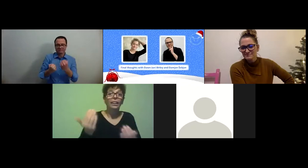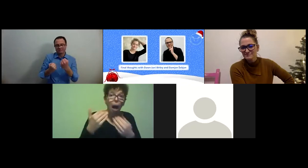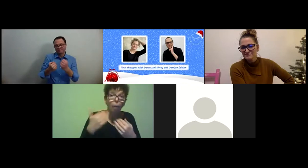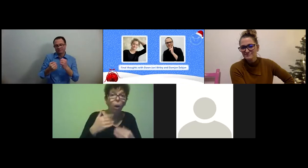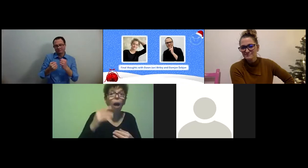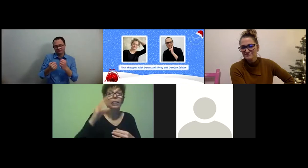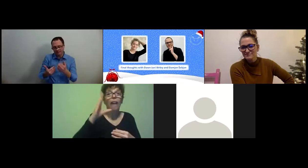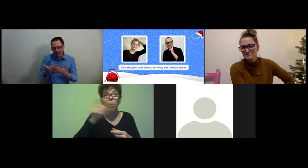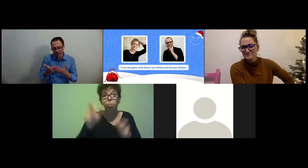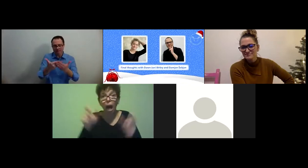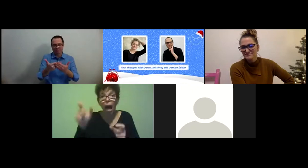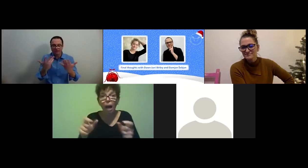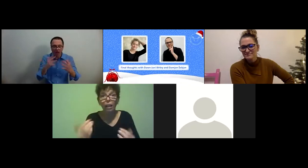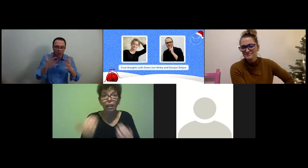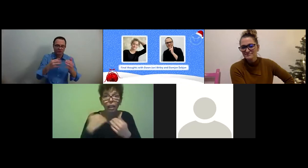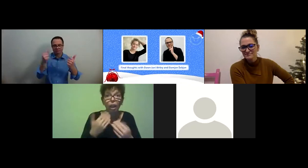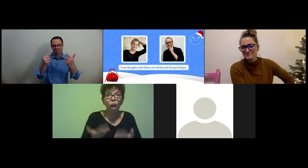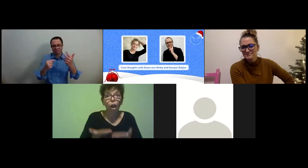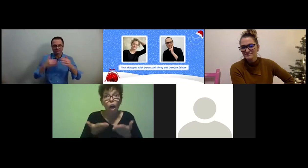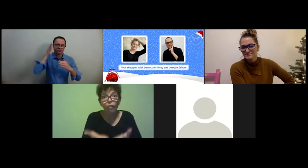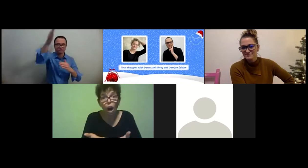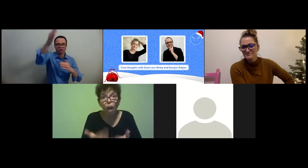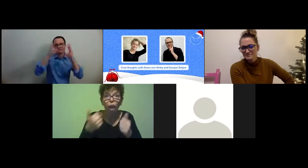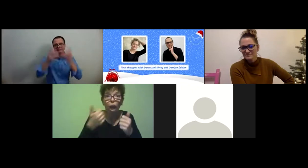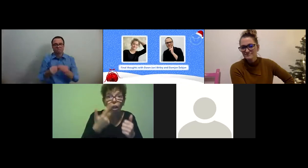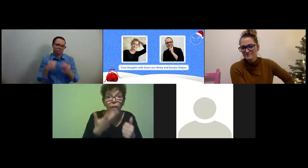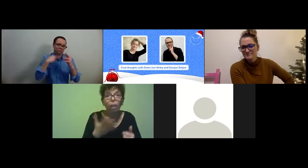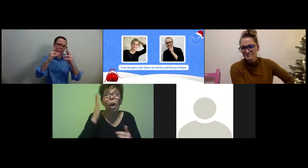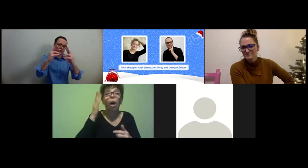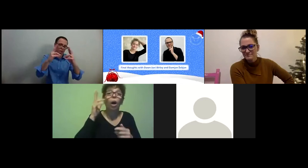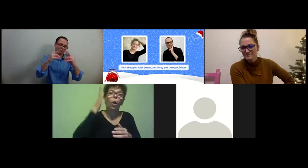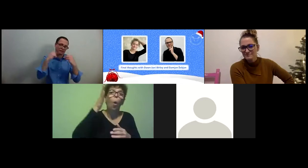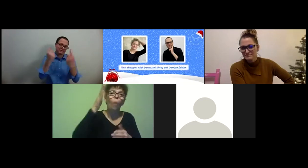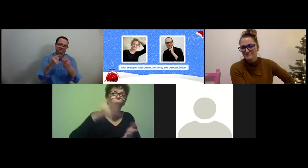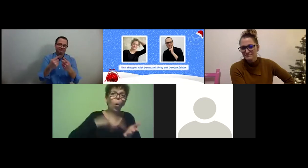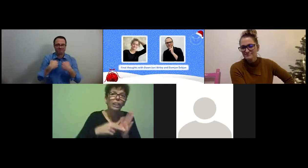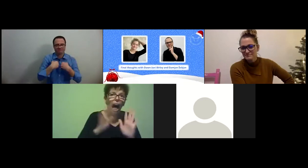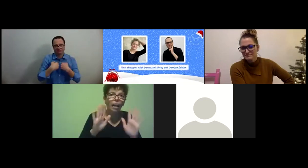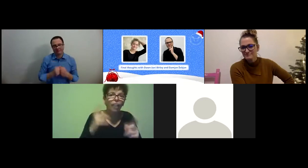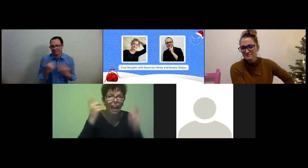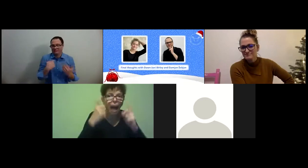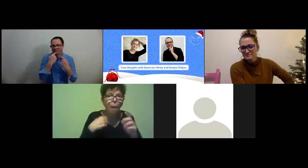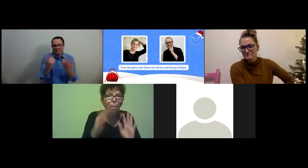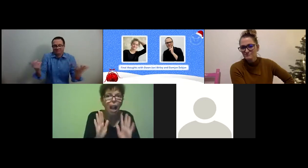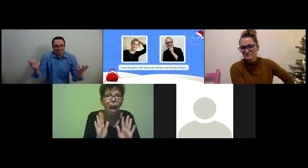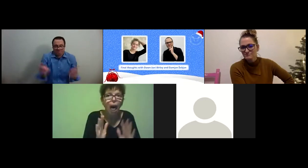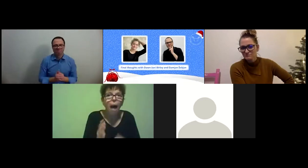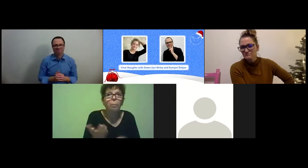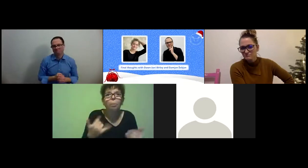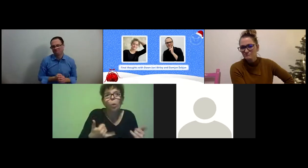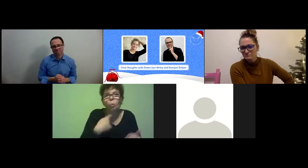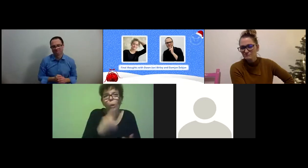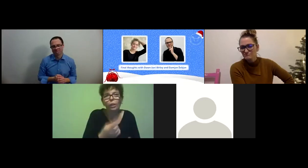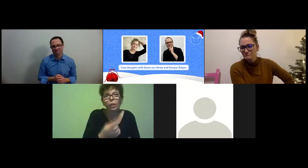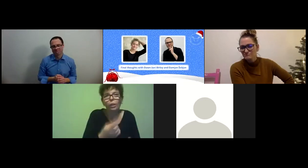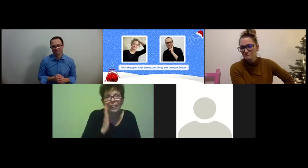all I can think of. I count on your support. I count on your help. I hope we can keep this